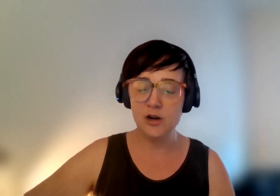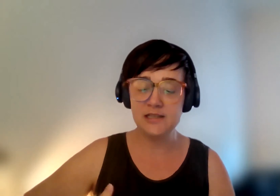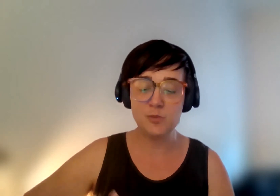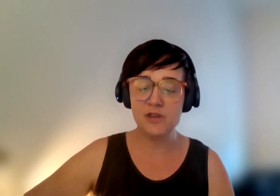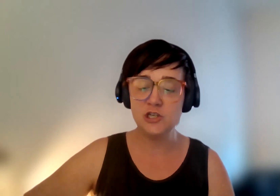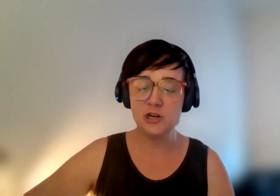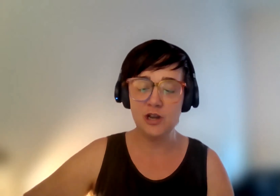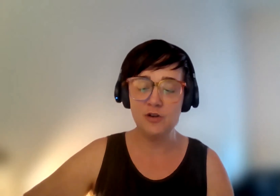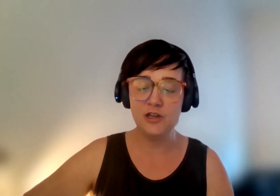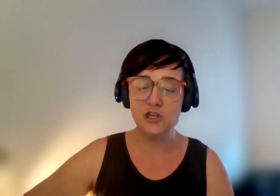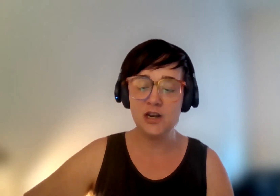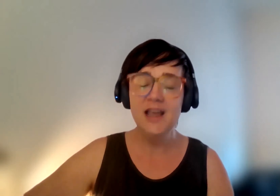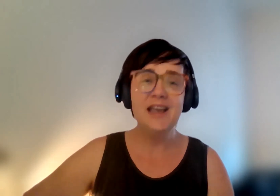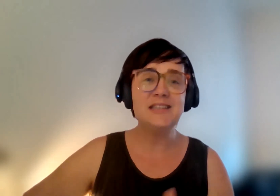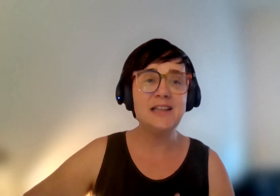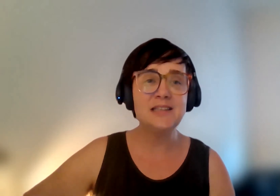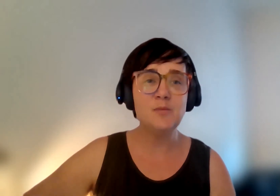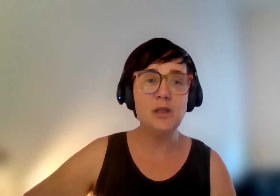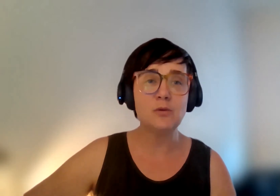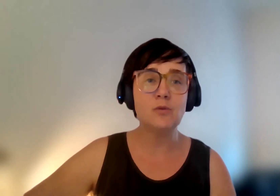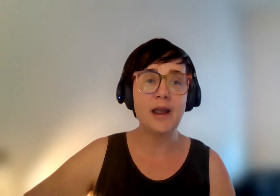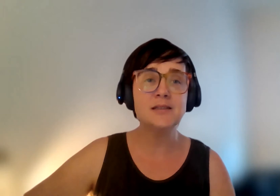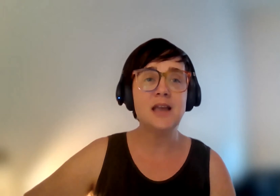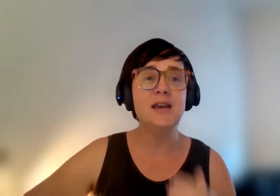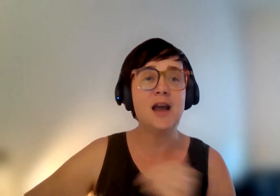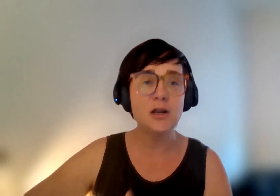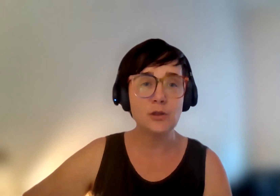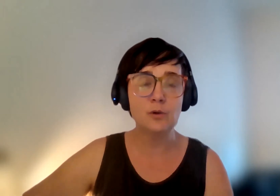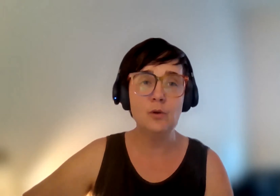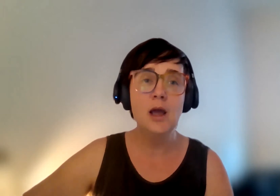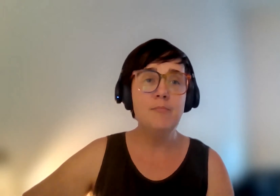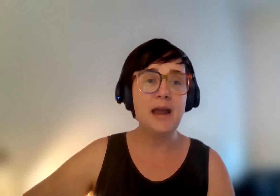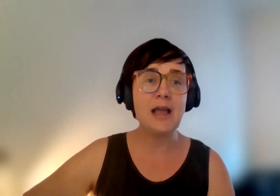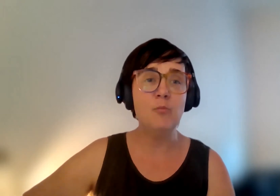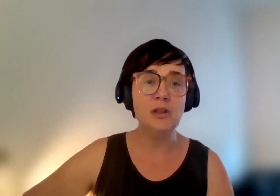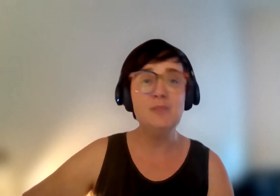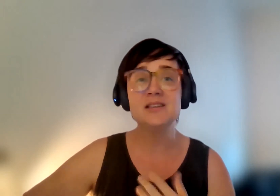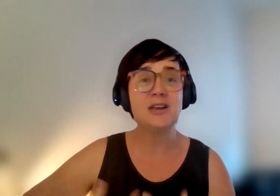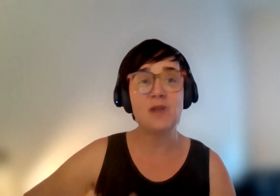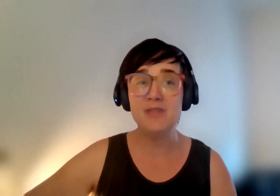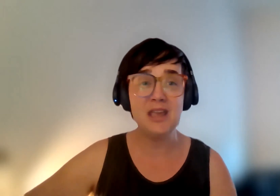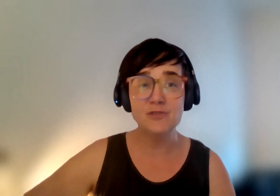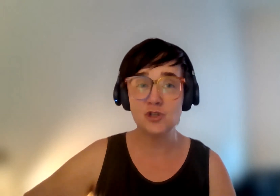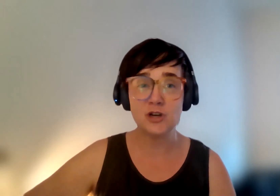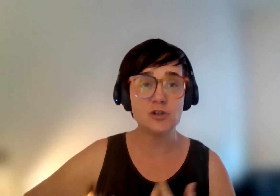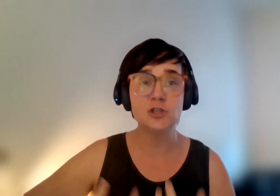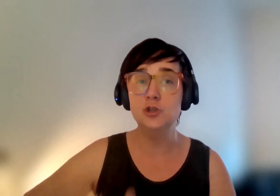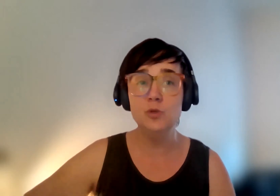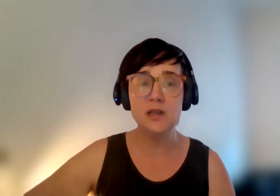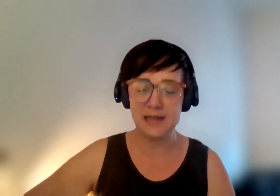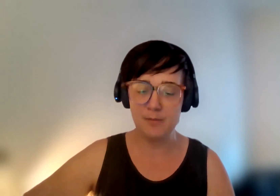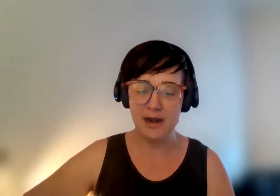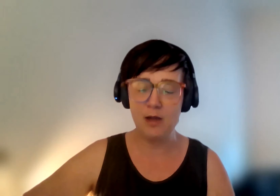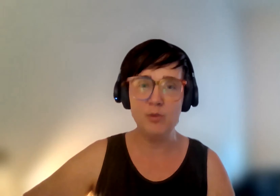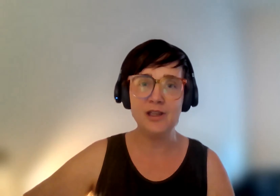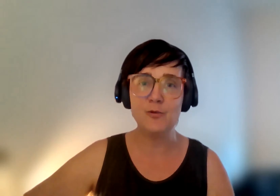funds for crisis prevention or intervention, it tends to be through grants and not through Medi-Cal billing, because they don't have the infrastructure